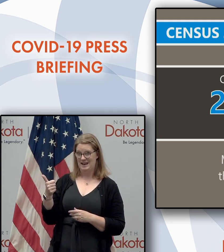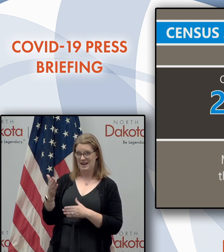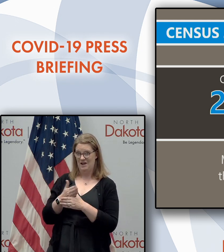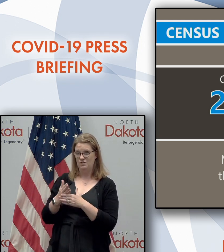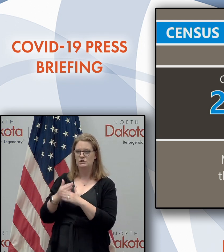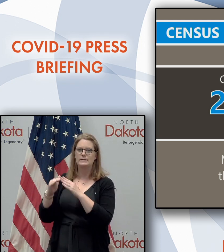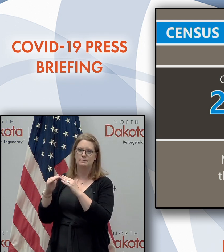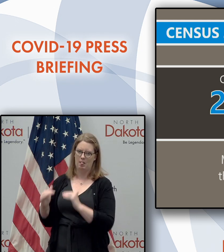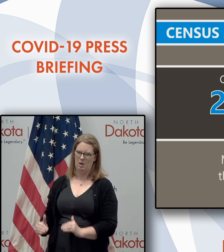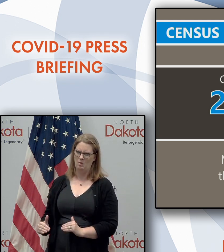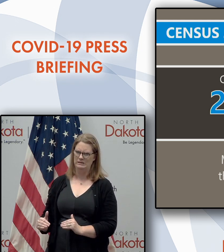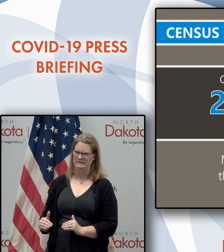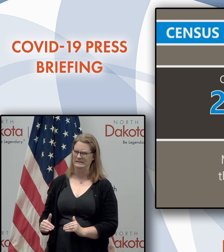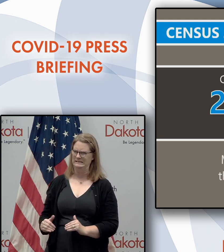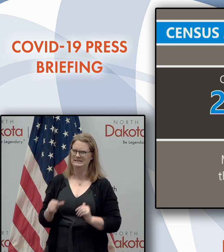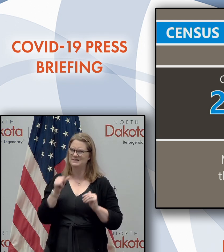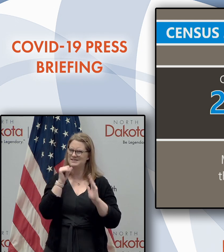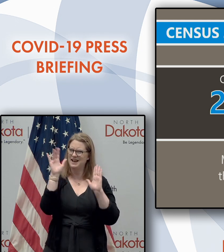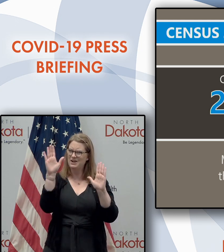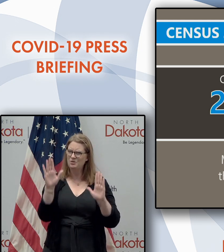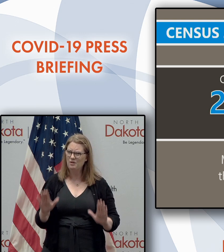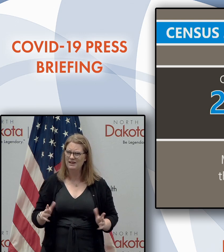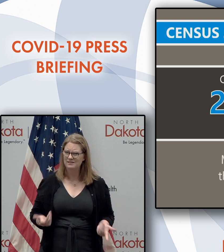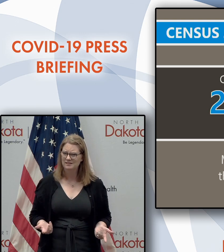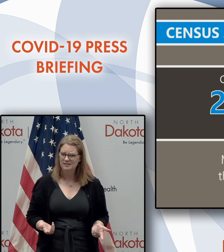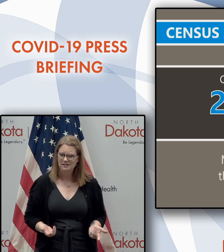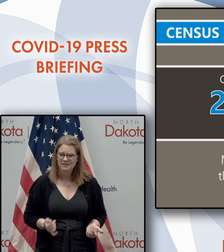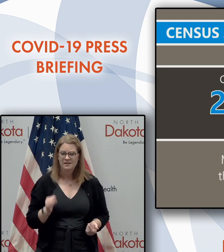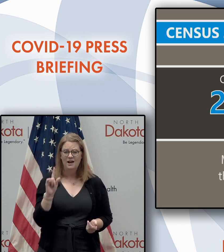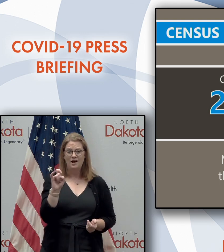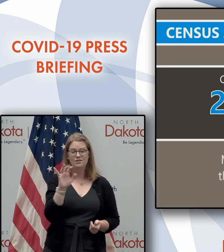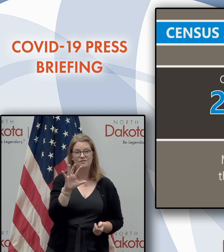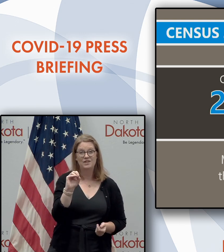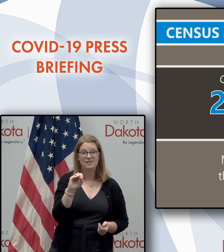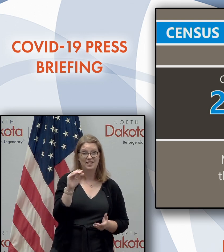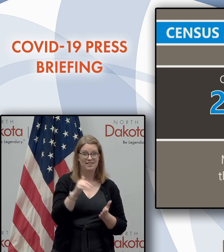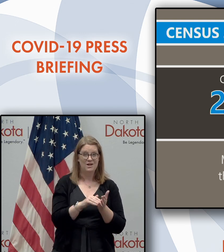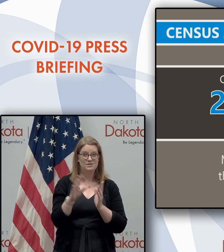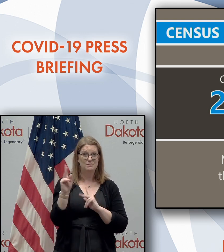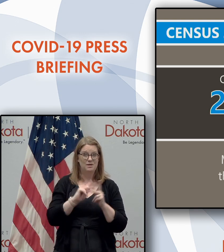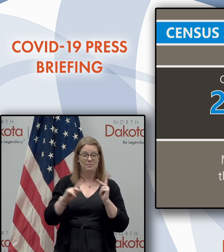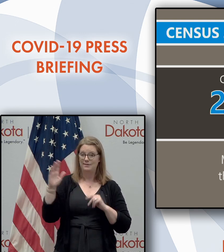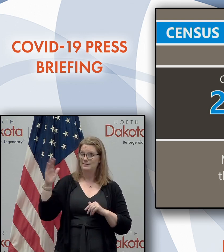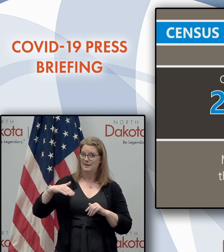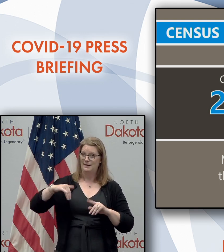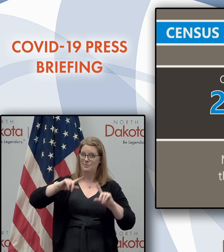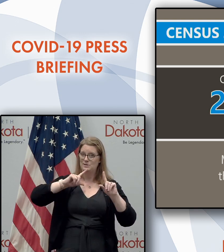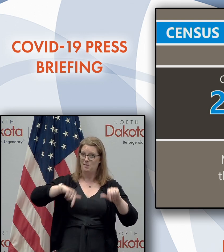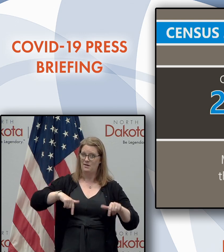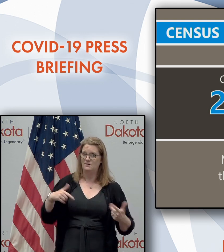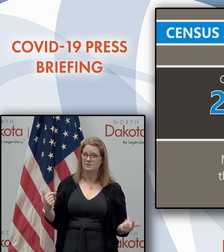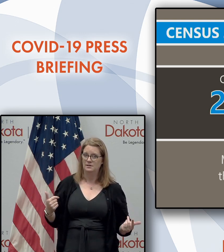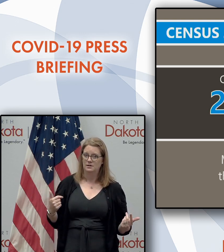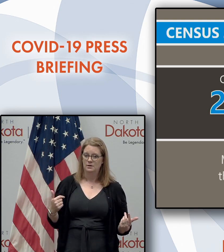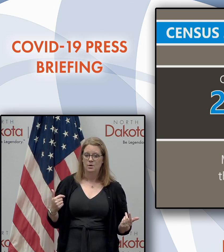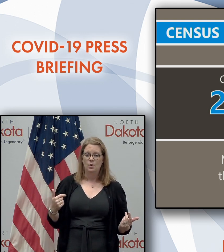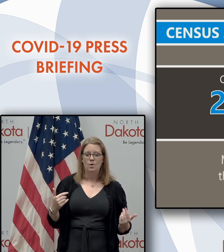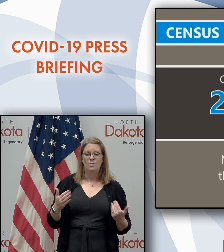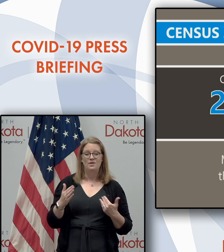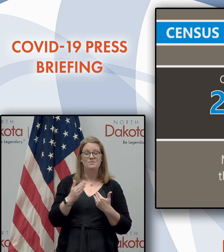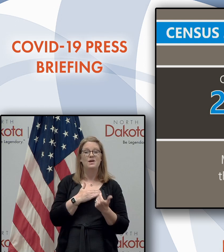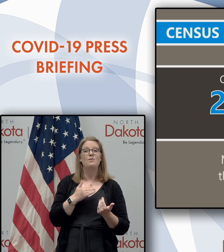thing because we have 150,000 households that have not yet responded to the census. That could cost the state